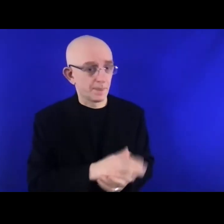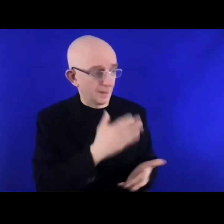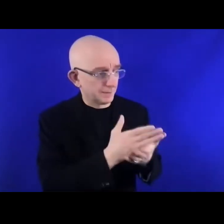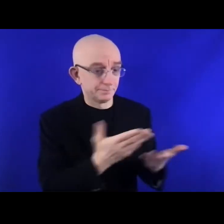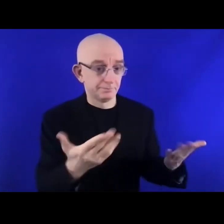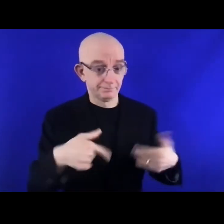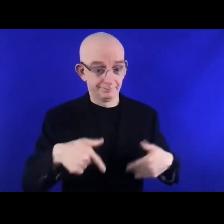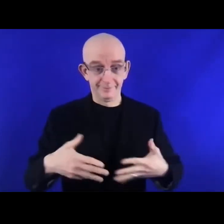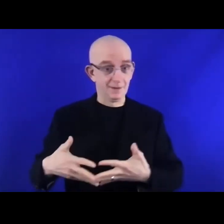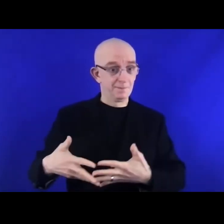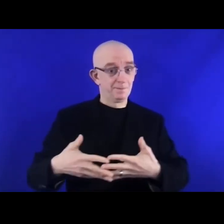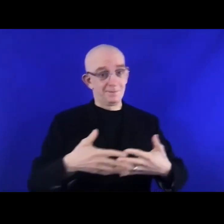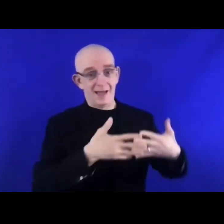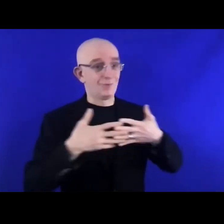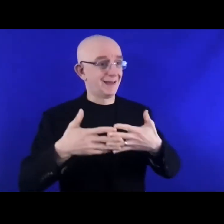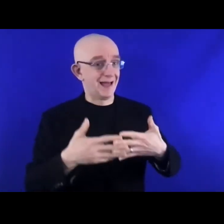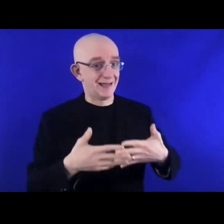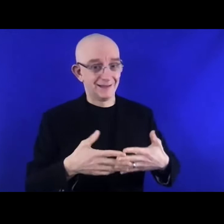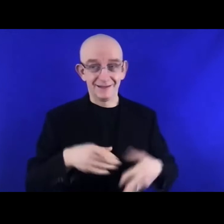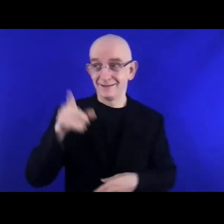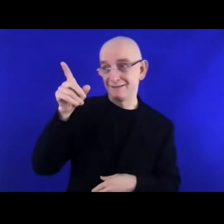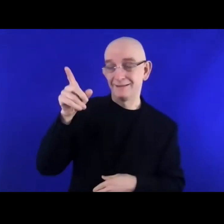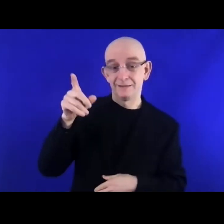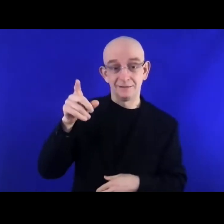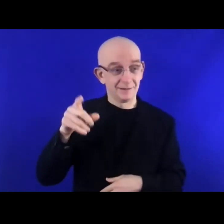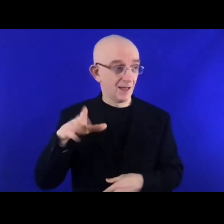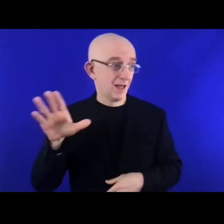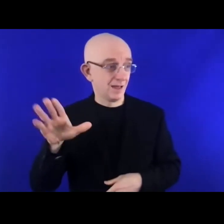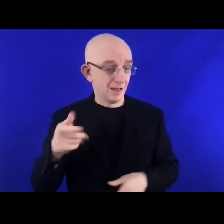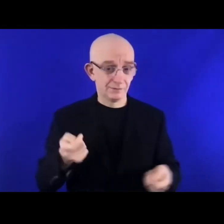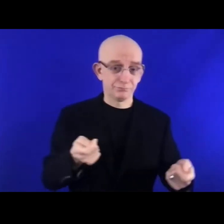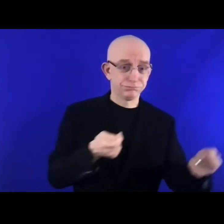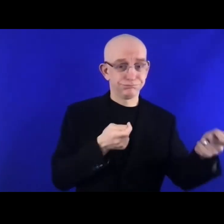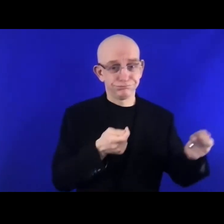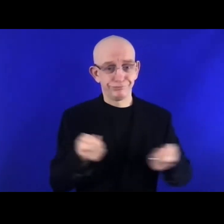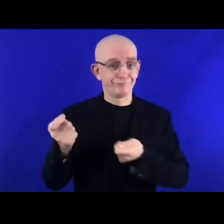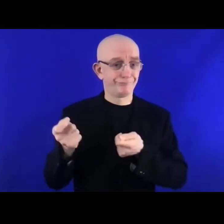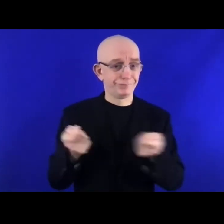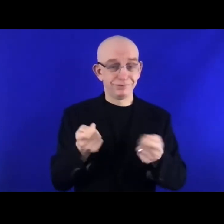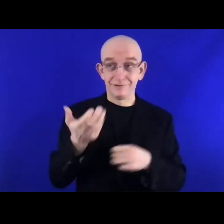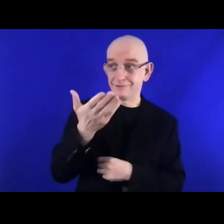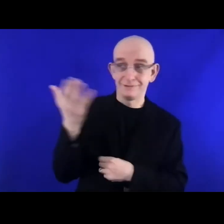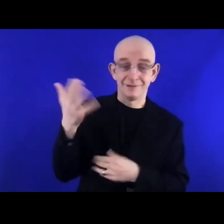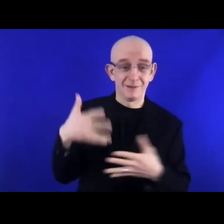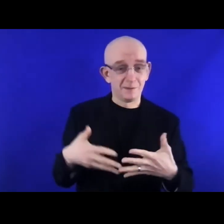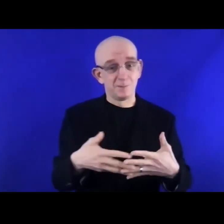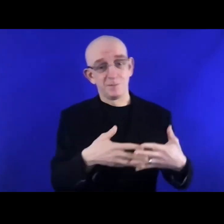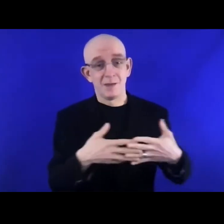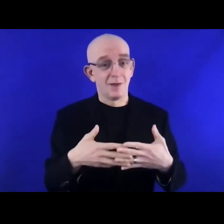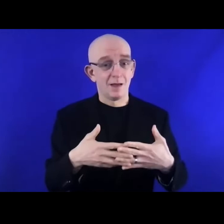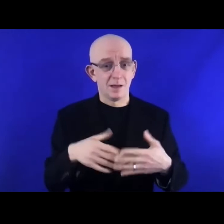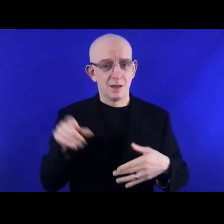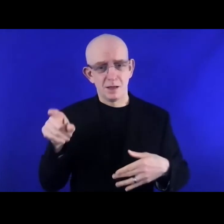the people, US people, you know, they do their best to see us equally, and you